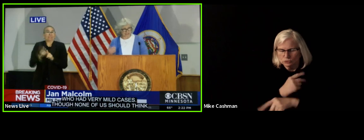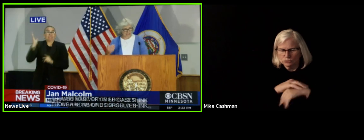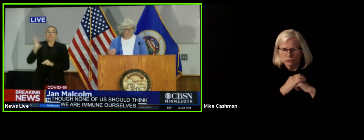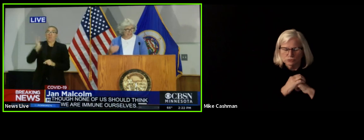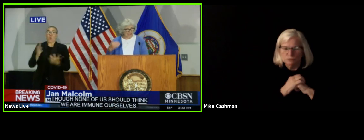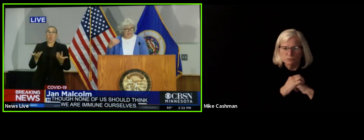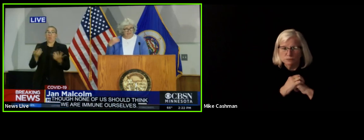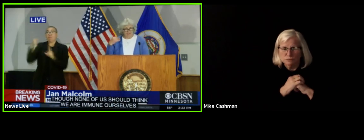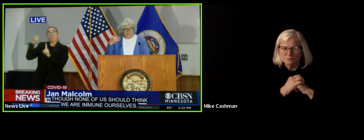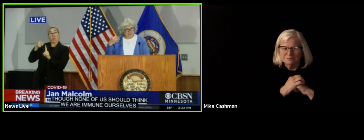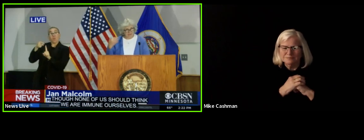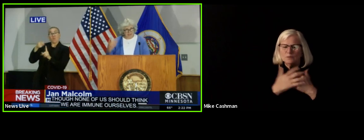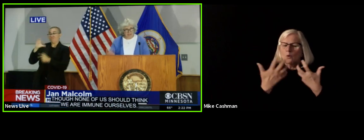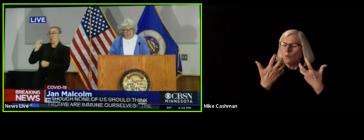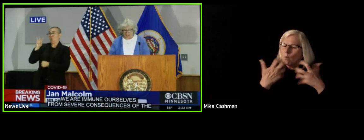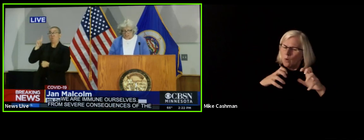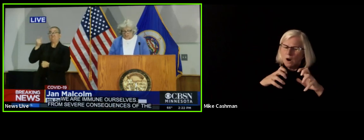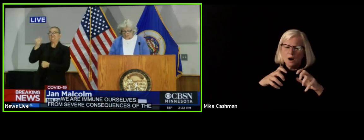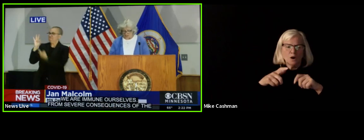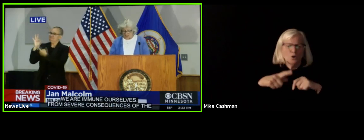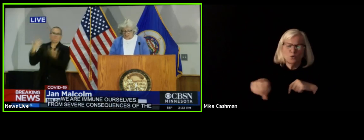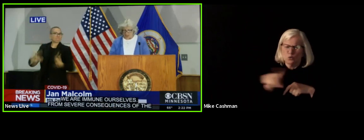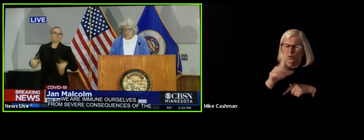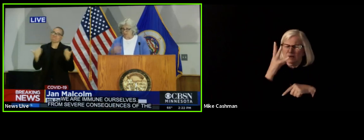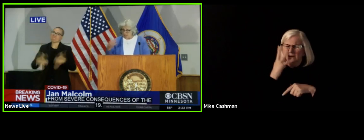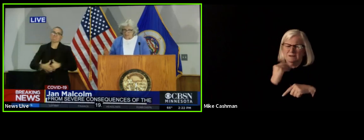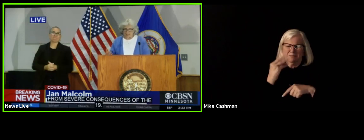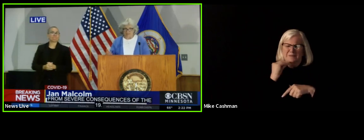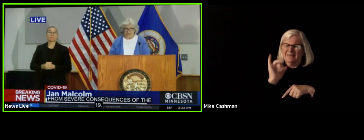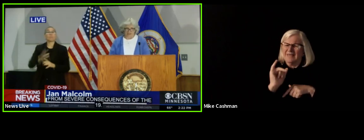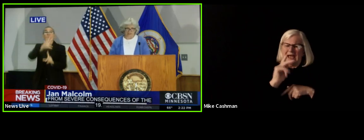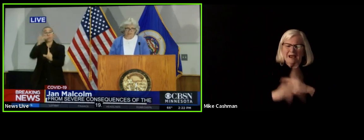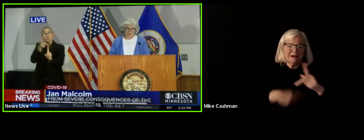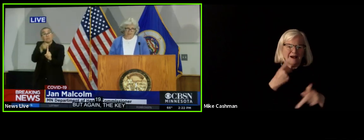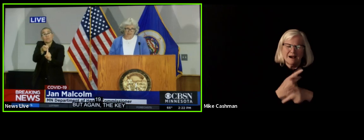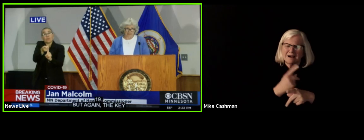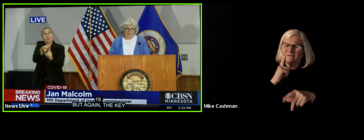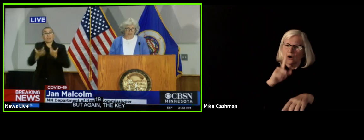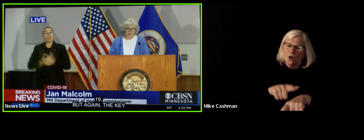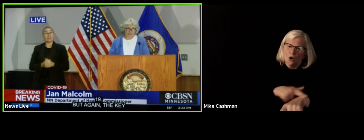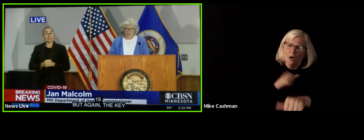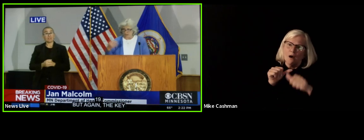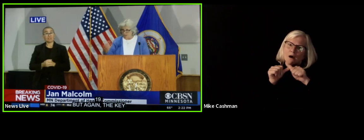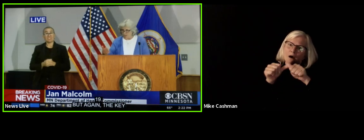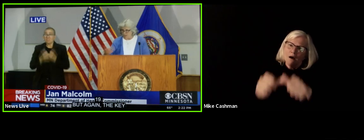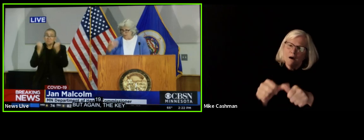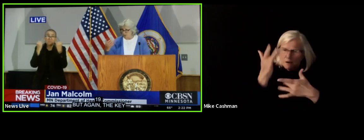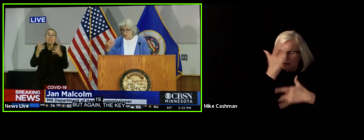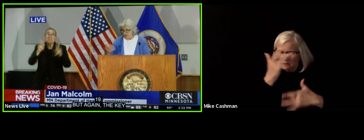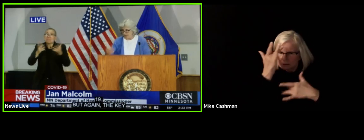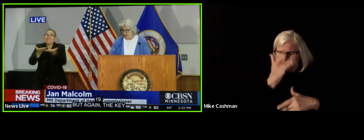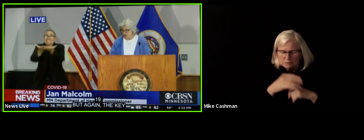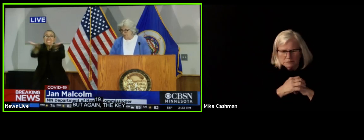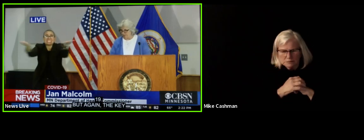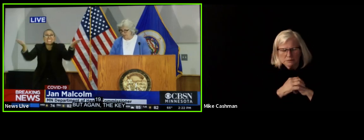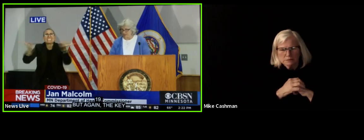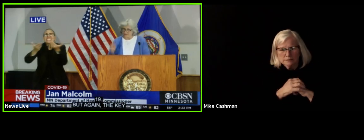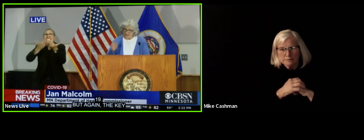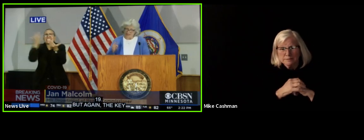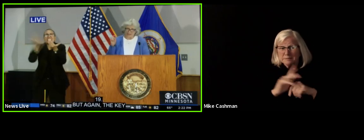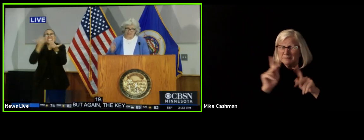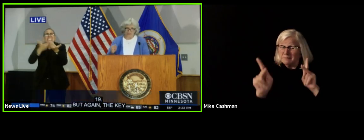But again, the key consideration here, because of the fact that so many people can spread this without knowing that they're